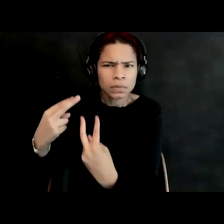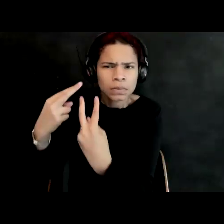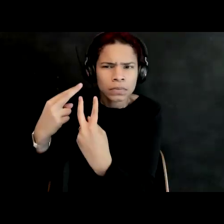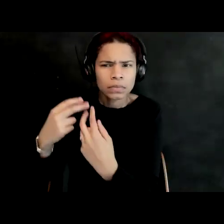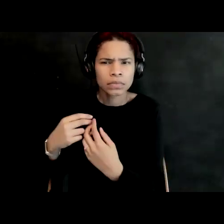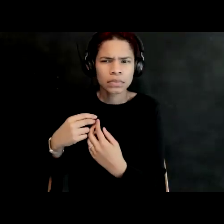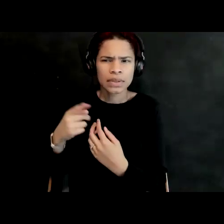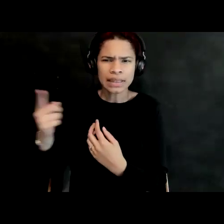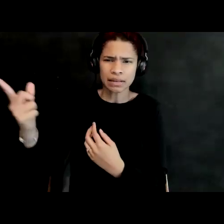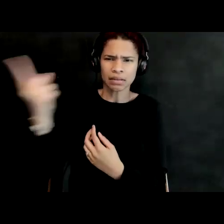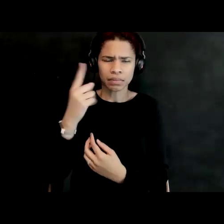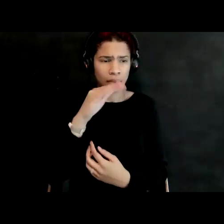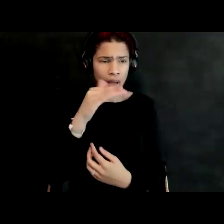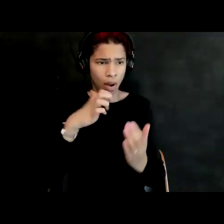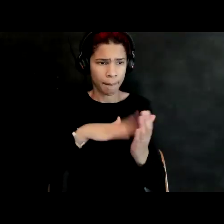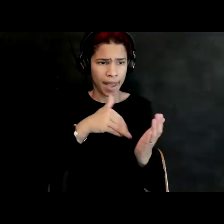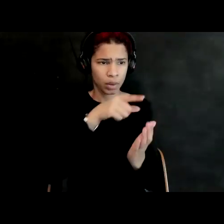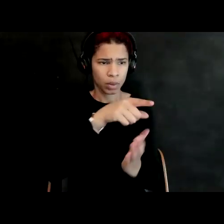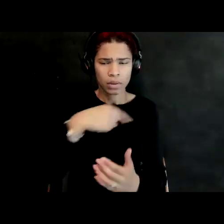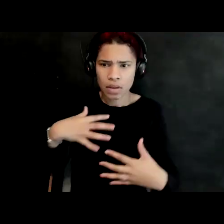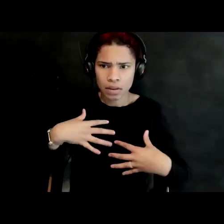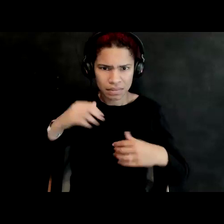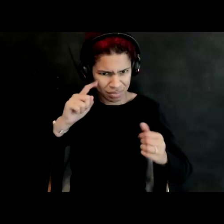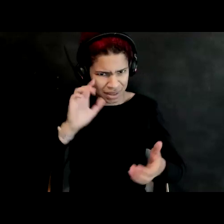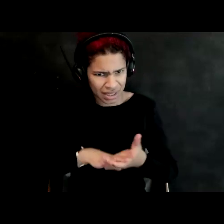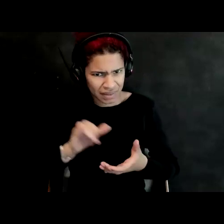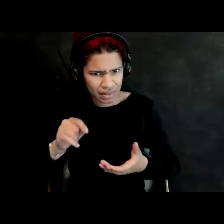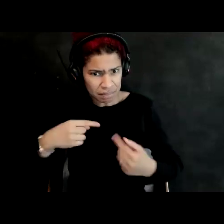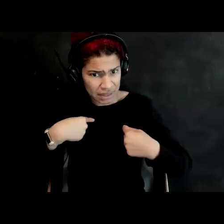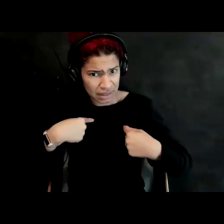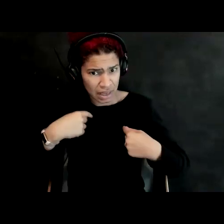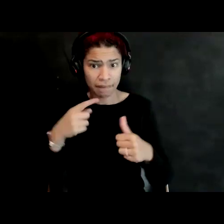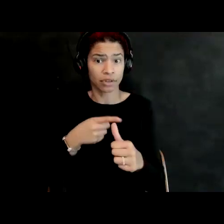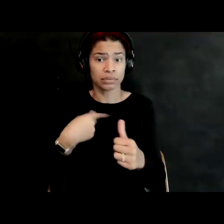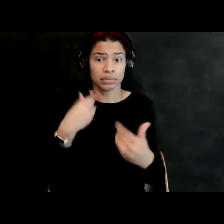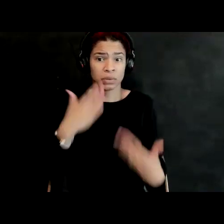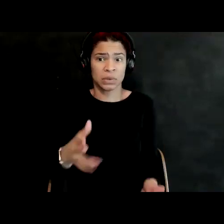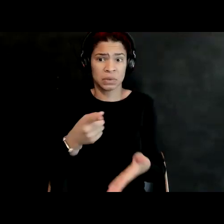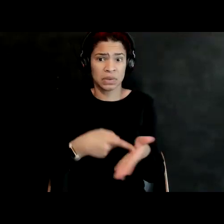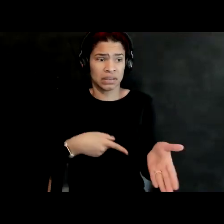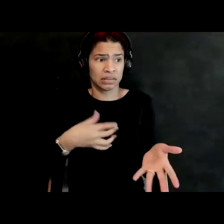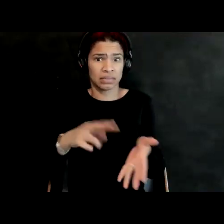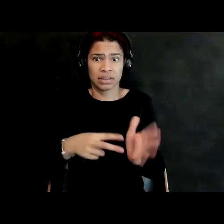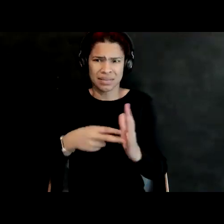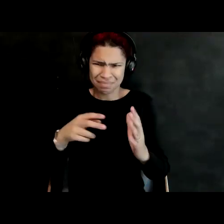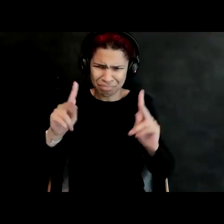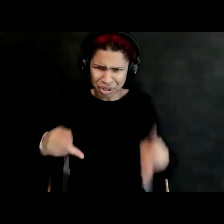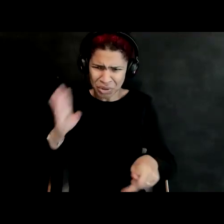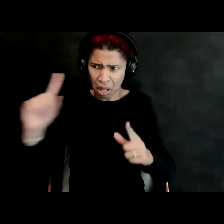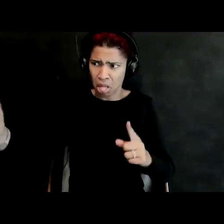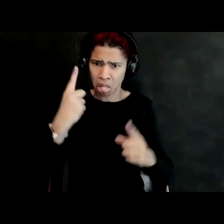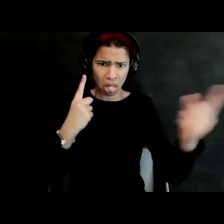wanted to paint me. Can you believe it? Me? At first, I didn't know what to make of it. I mean, who goes around asking strangers to pose